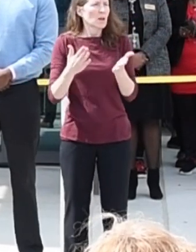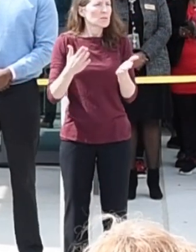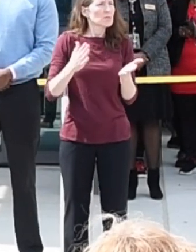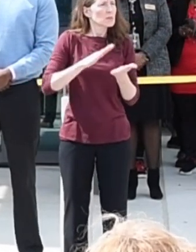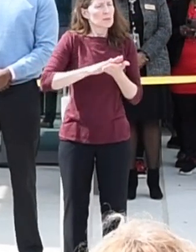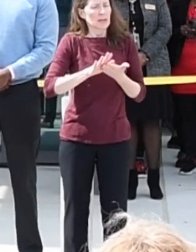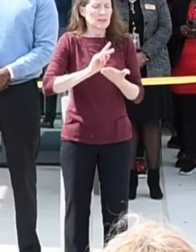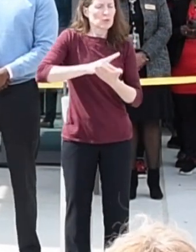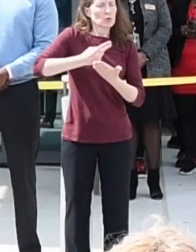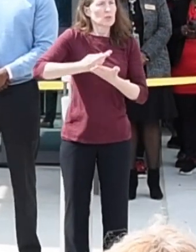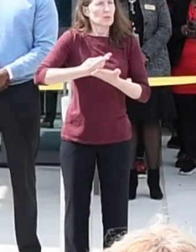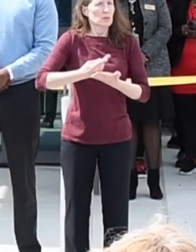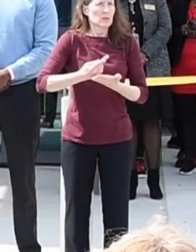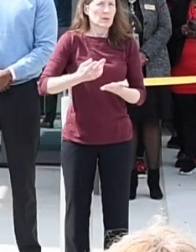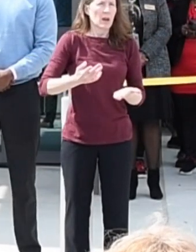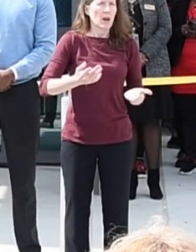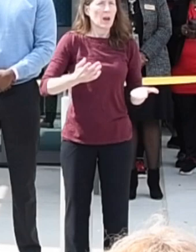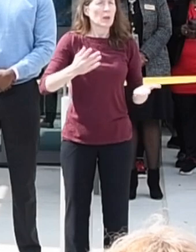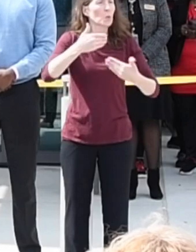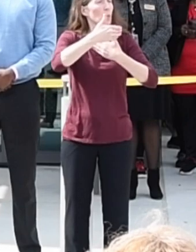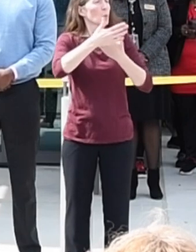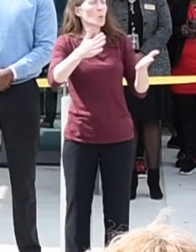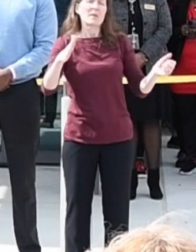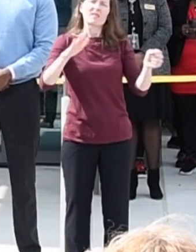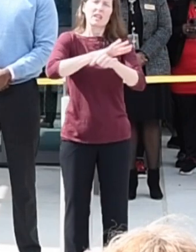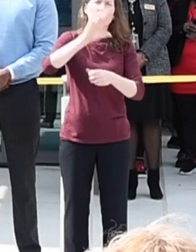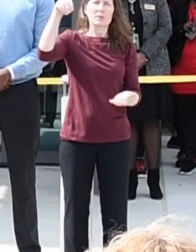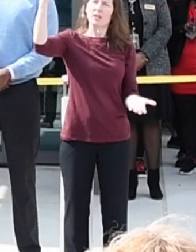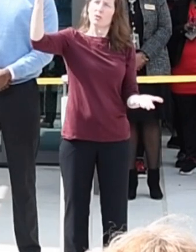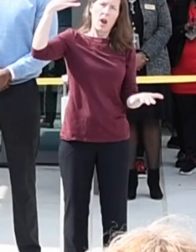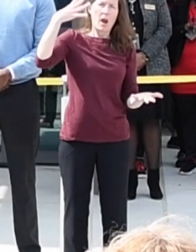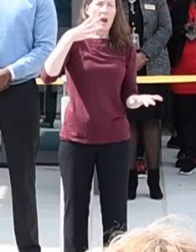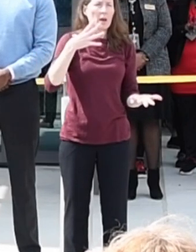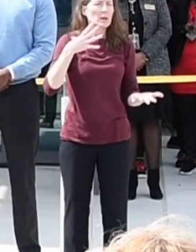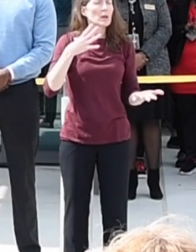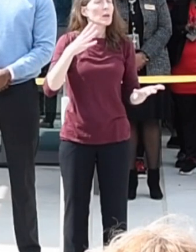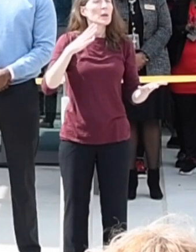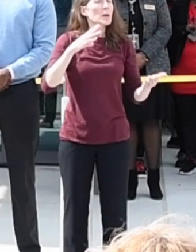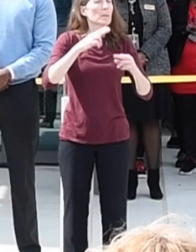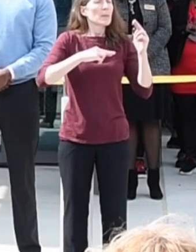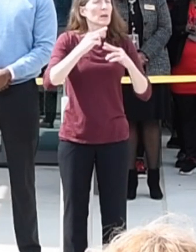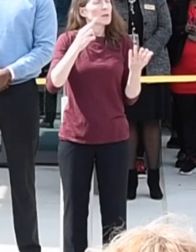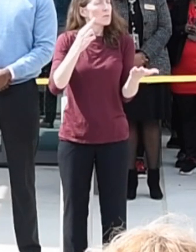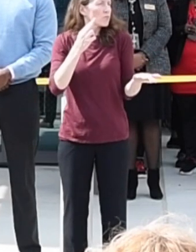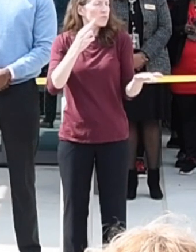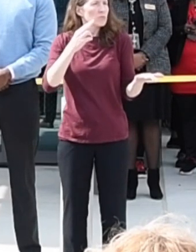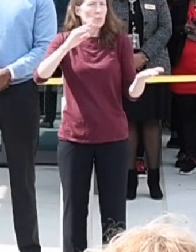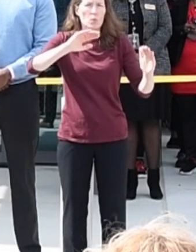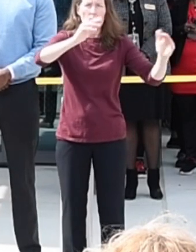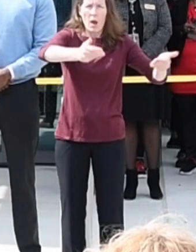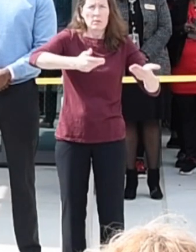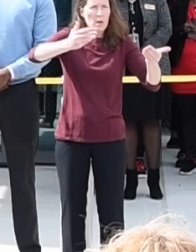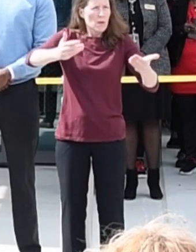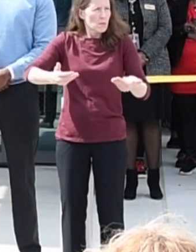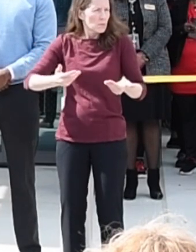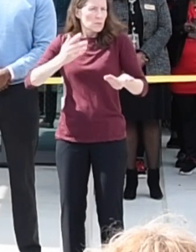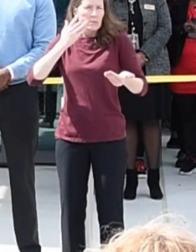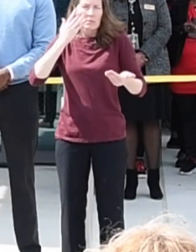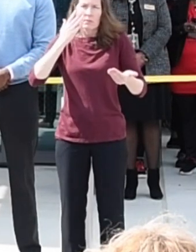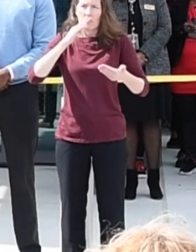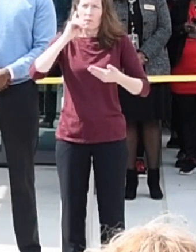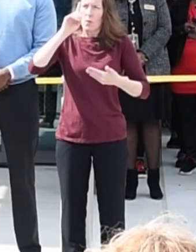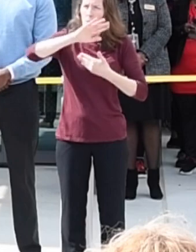and sunshine-filled rooms and a welcoming building that would bring the whole community together.